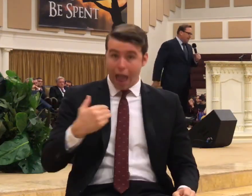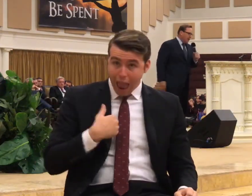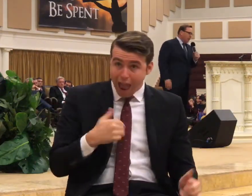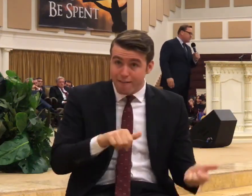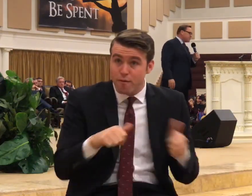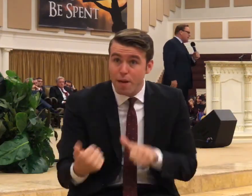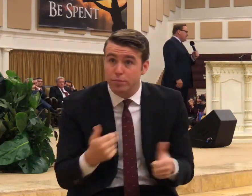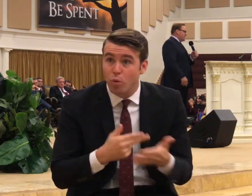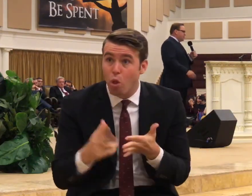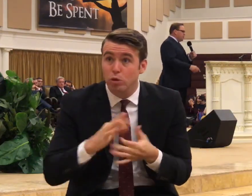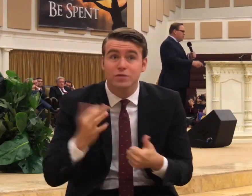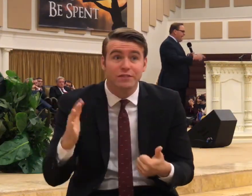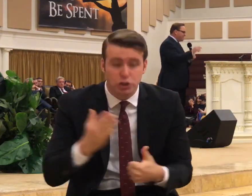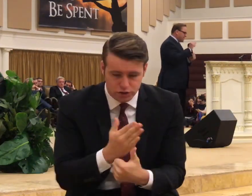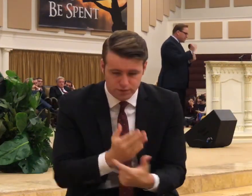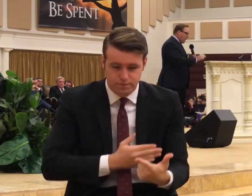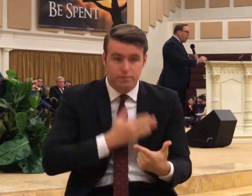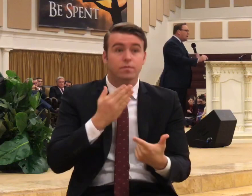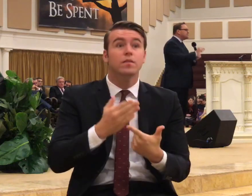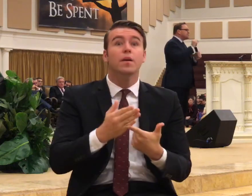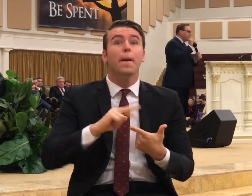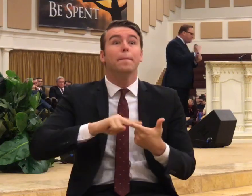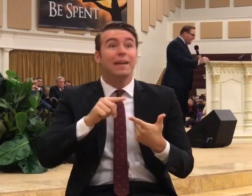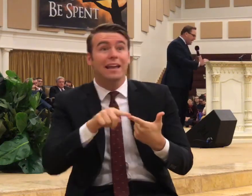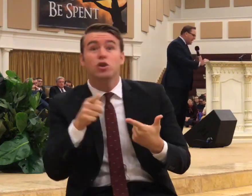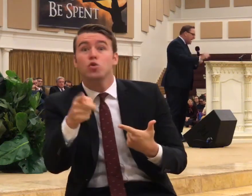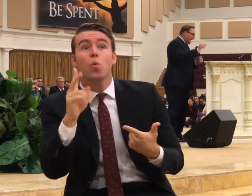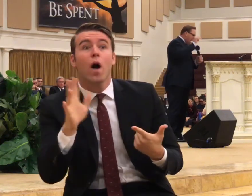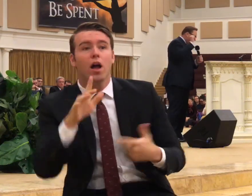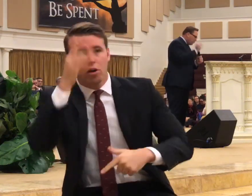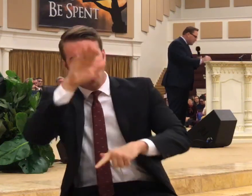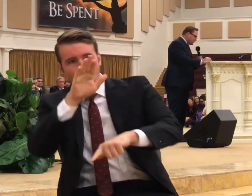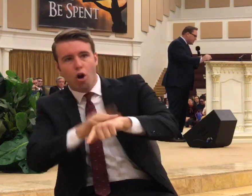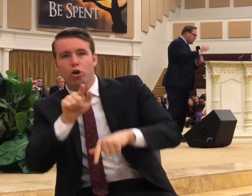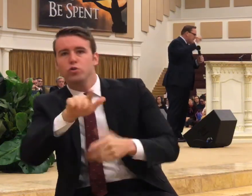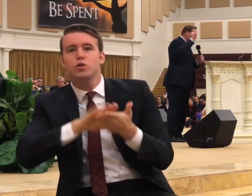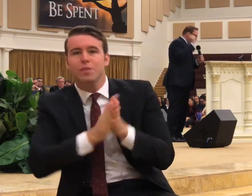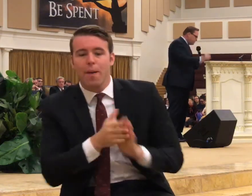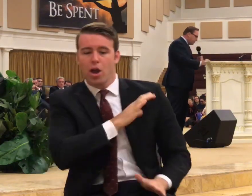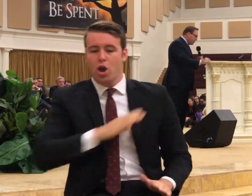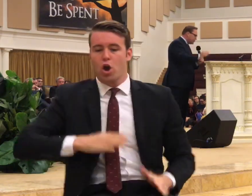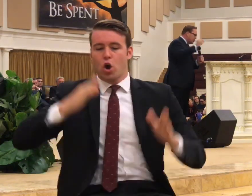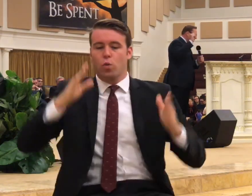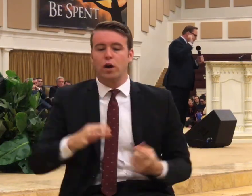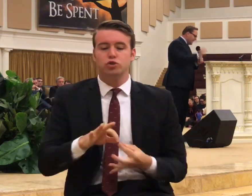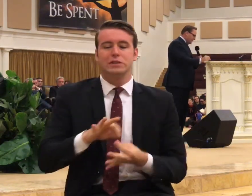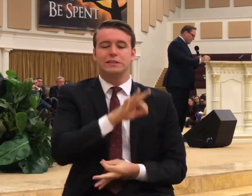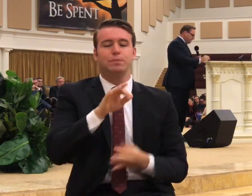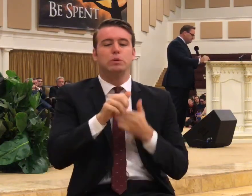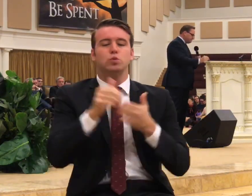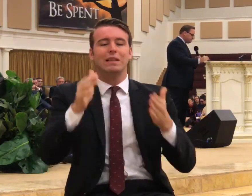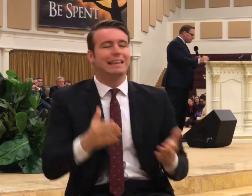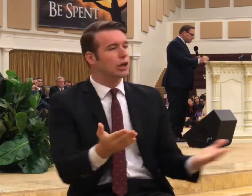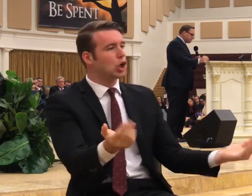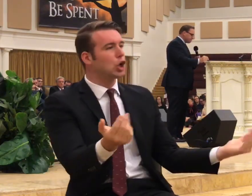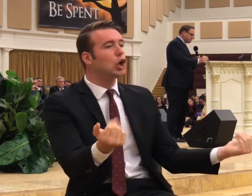of the Holy Ghost, then you have been called to be a Christian spiritual